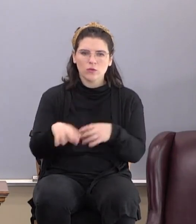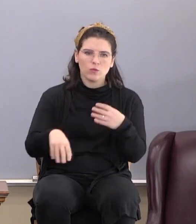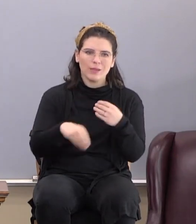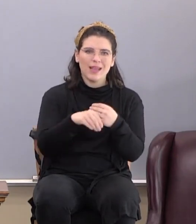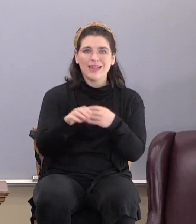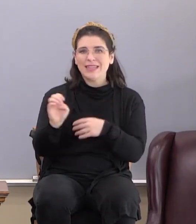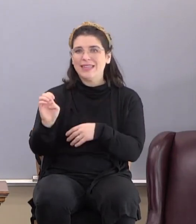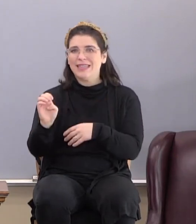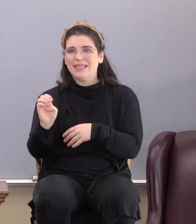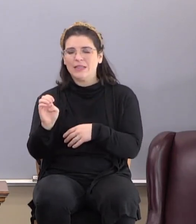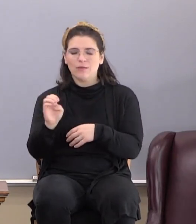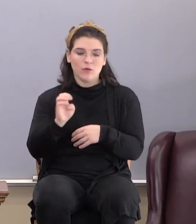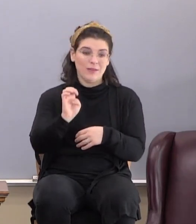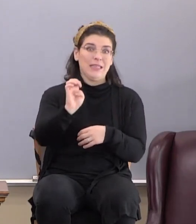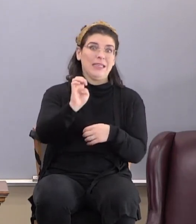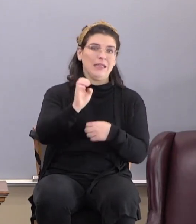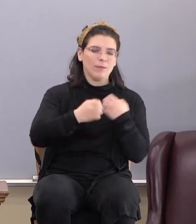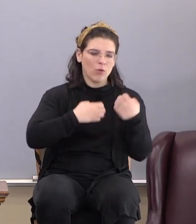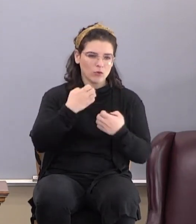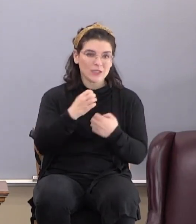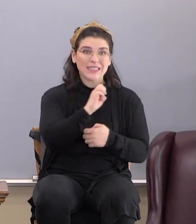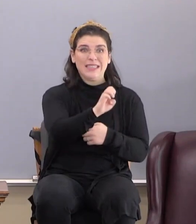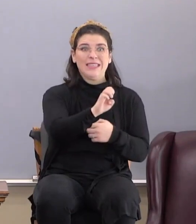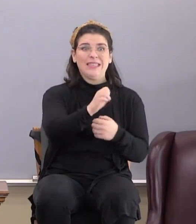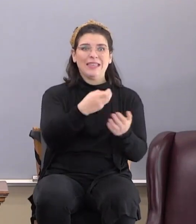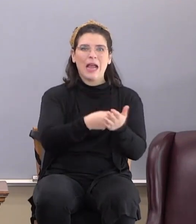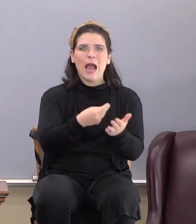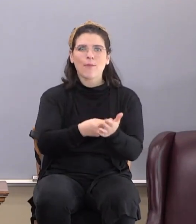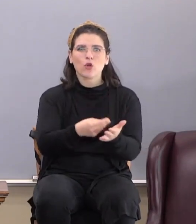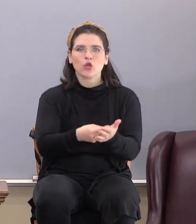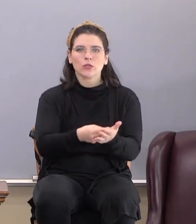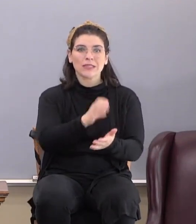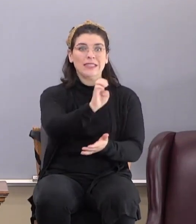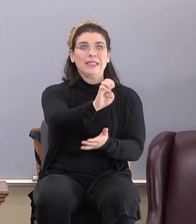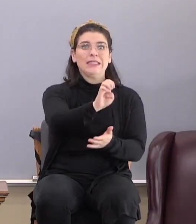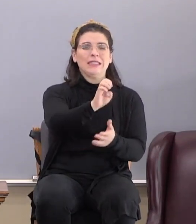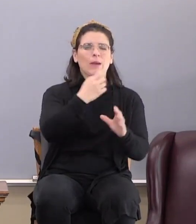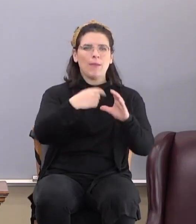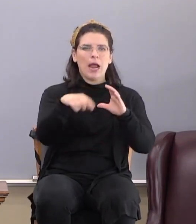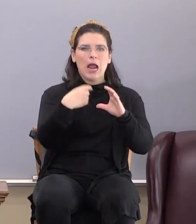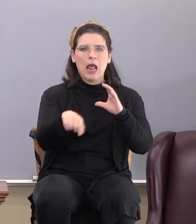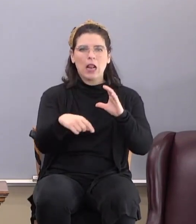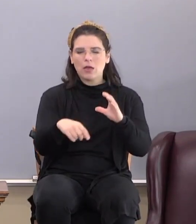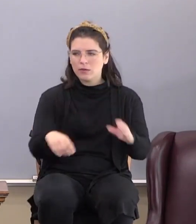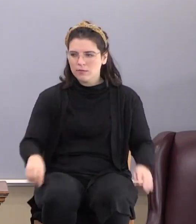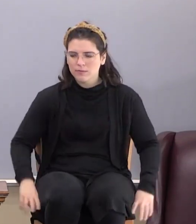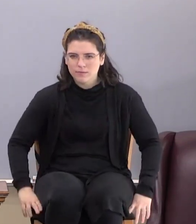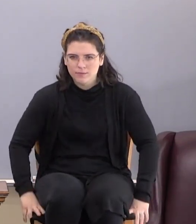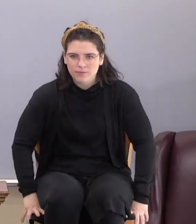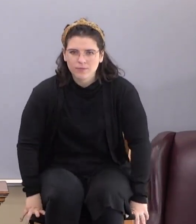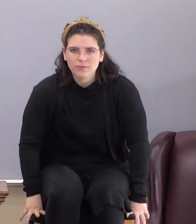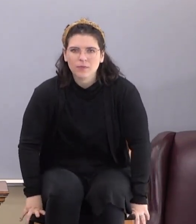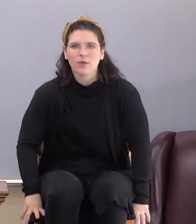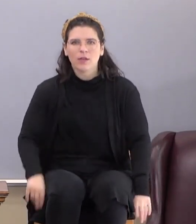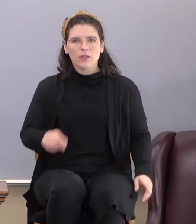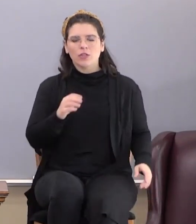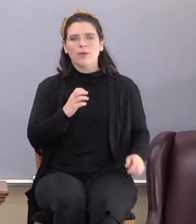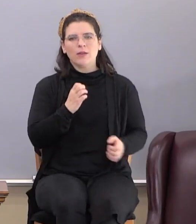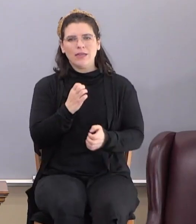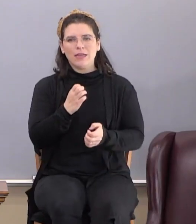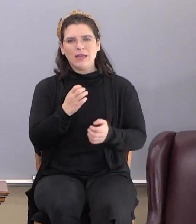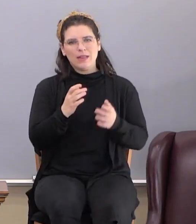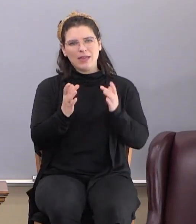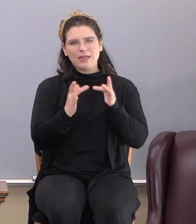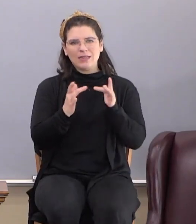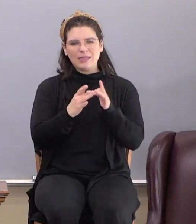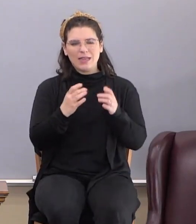it. You know, we have e-commerce, we have email. I mean, we're not talking electronic motion, but just add an